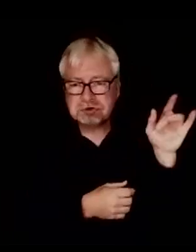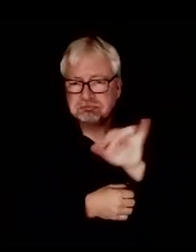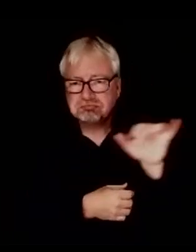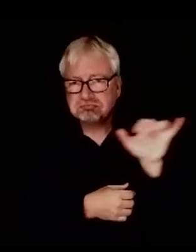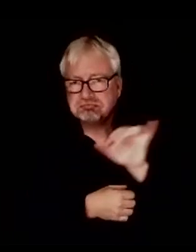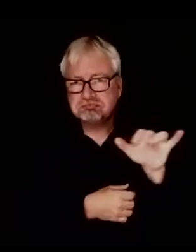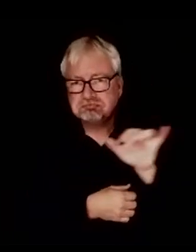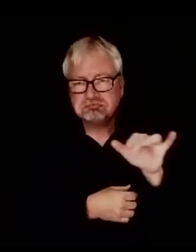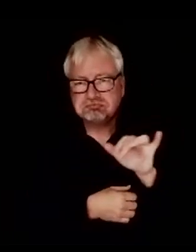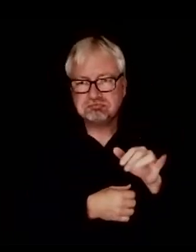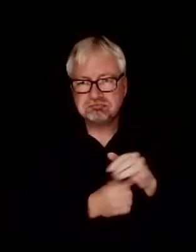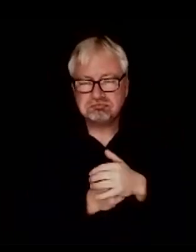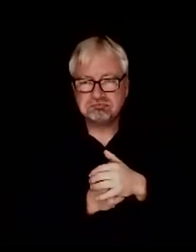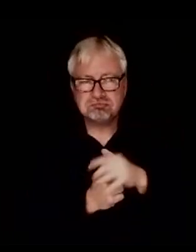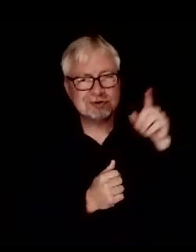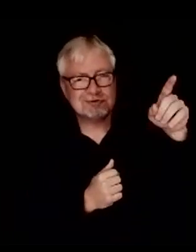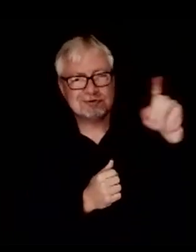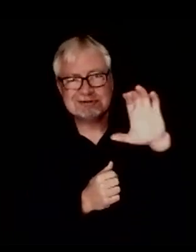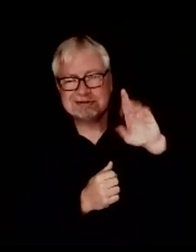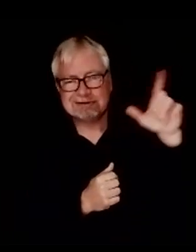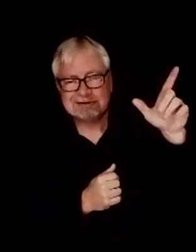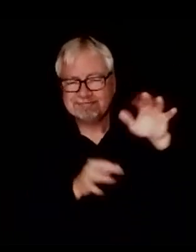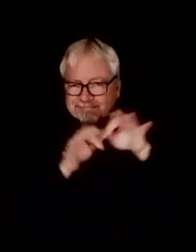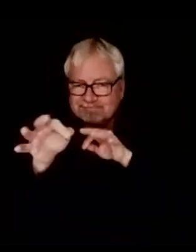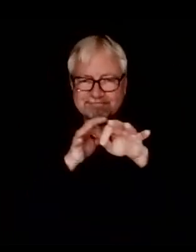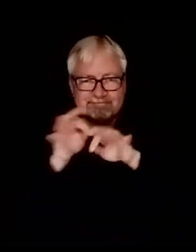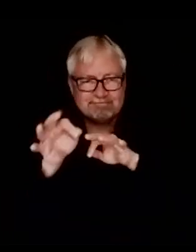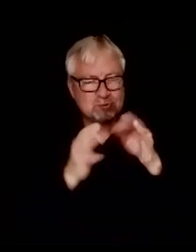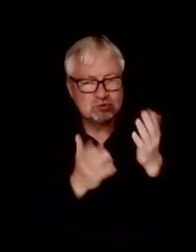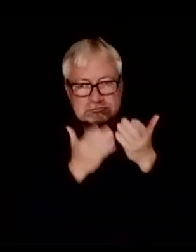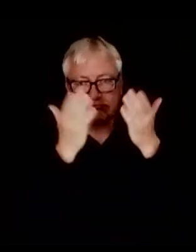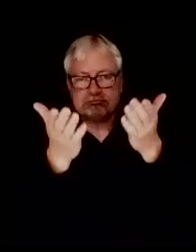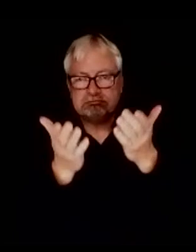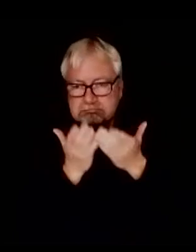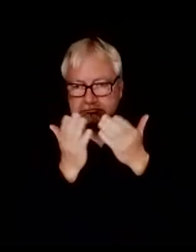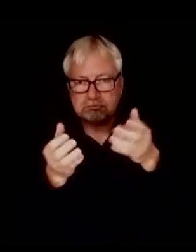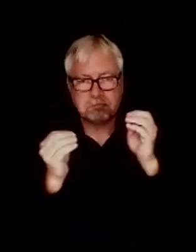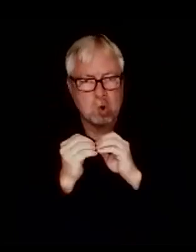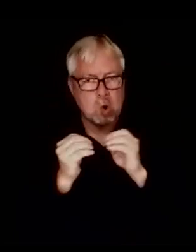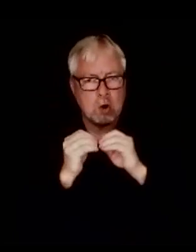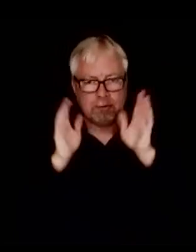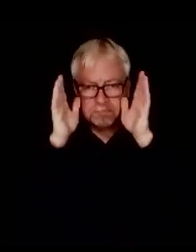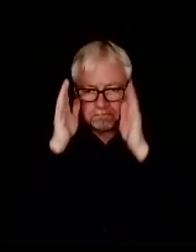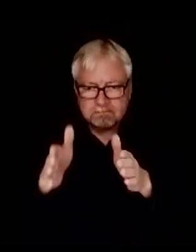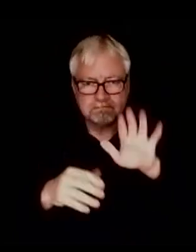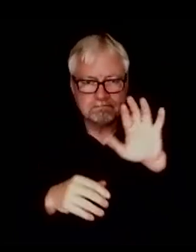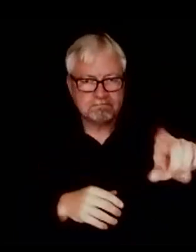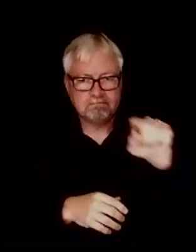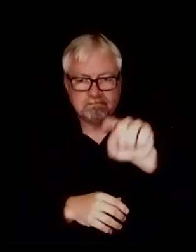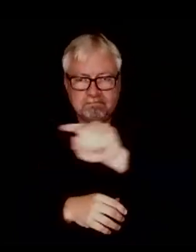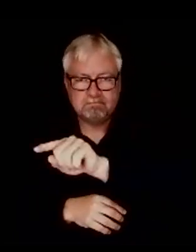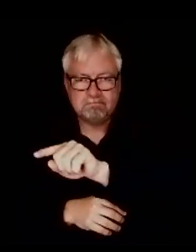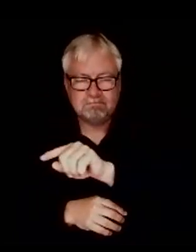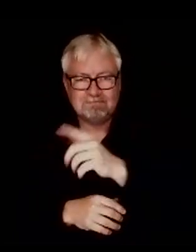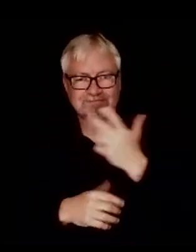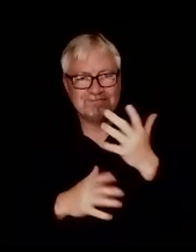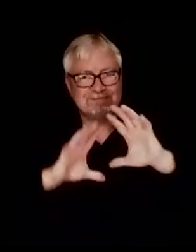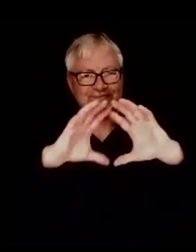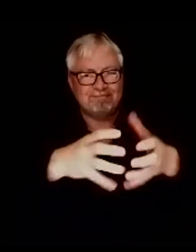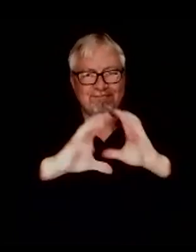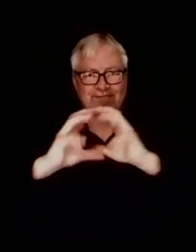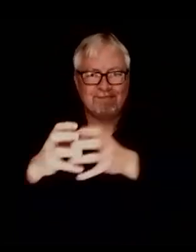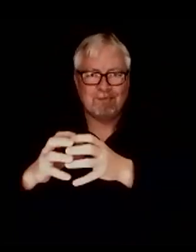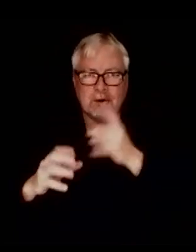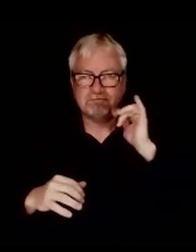suggested that we need to pay special attention to these kinds of gatherings and activities.